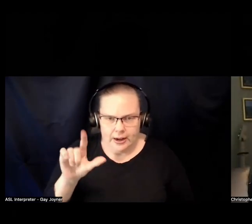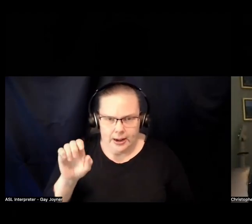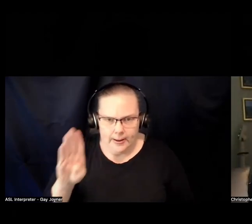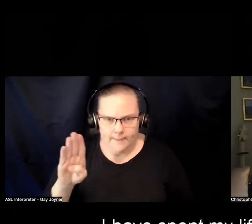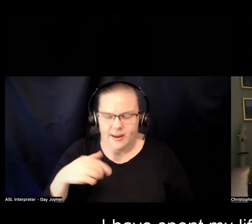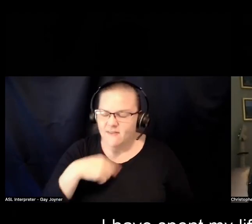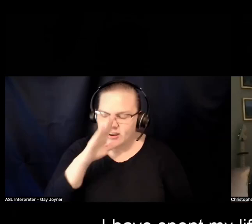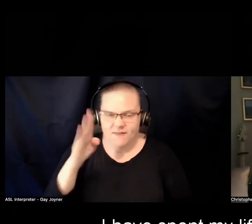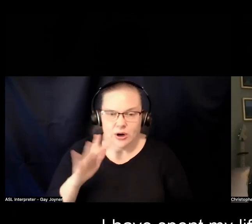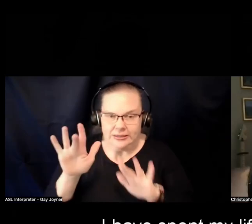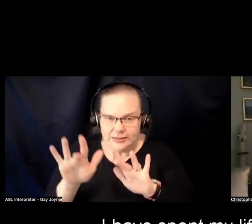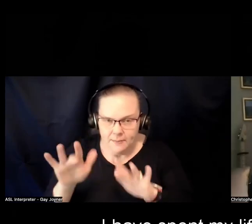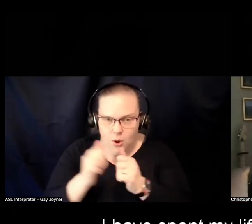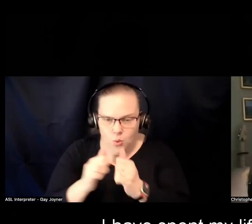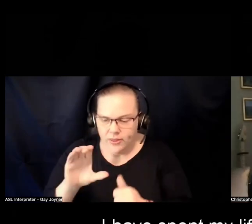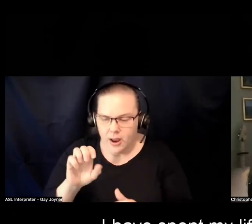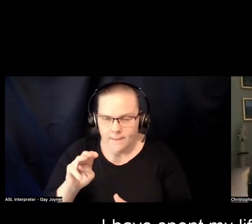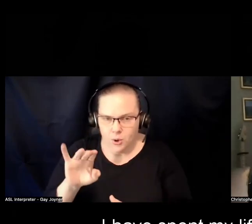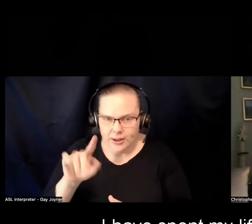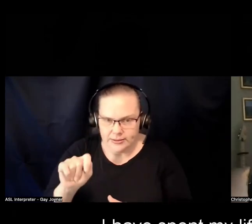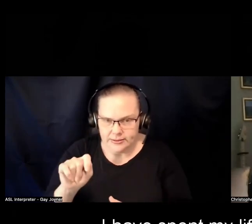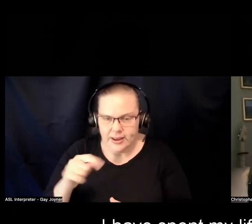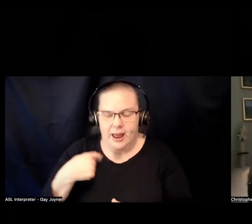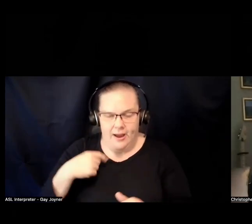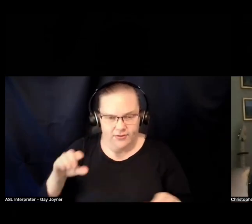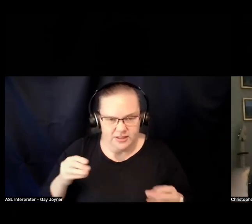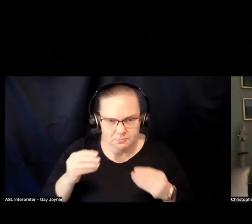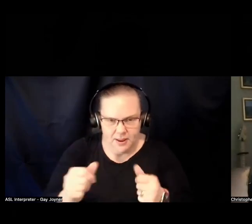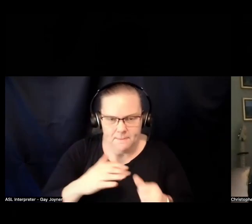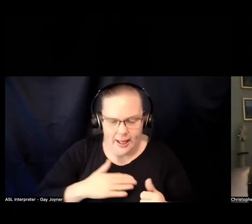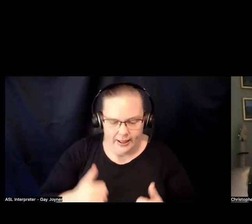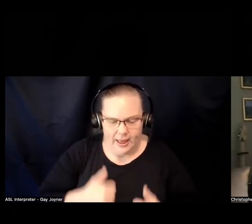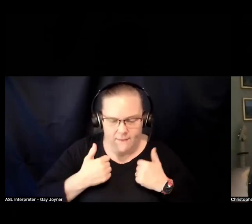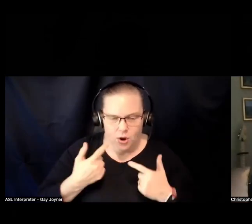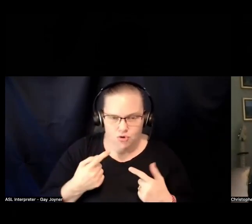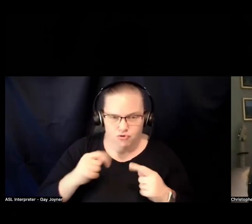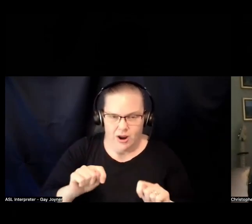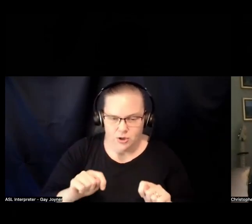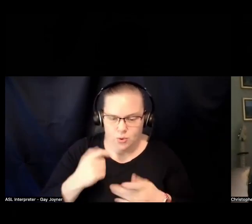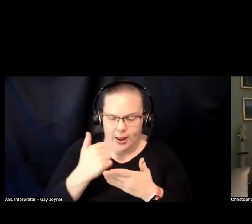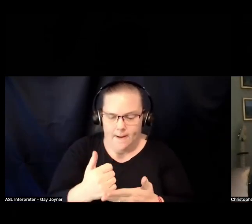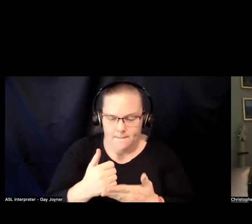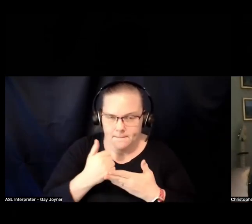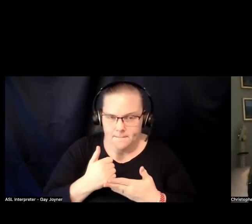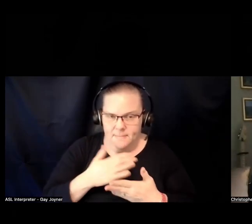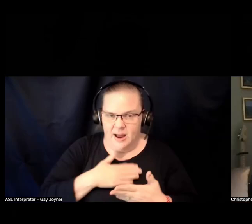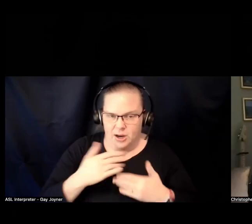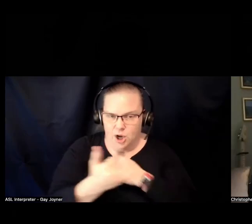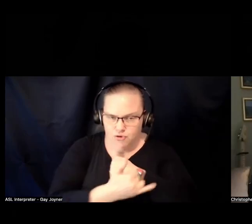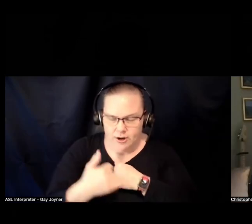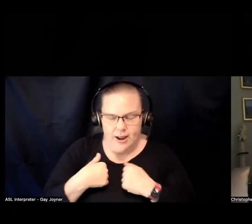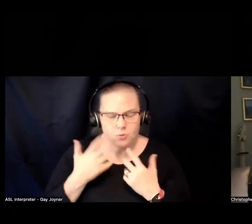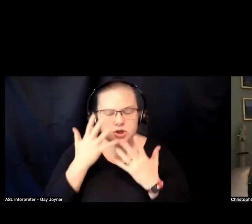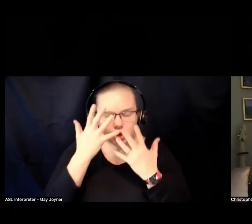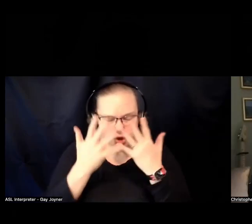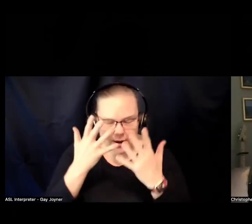communists. I have spent my life trying to do something to help my country. I was ashamed to have charges like these made against